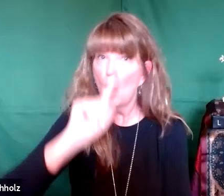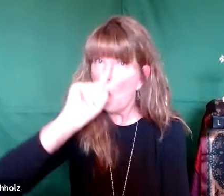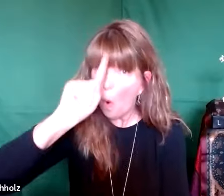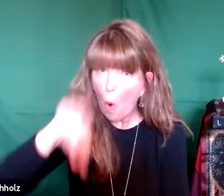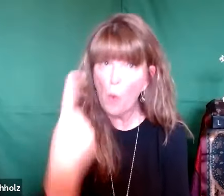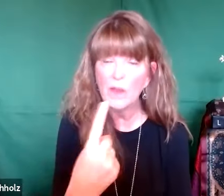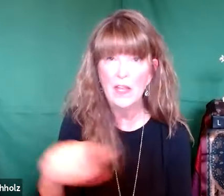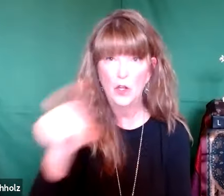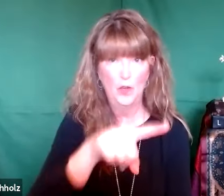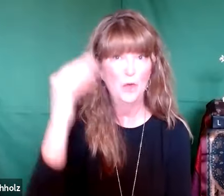where the Jews believed God resided.